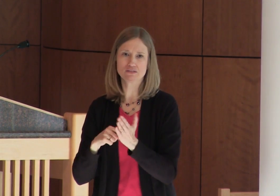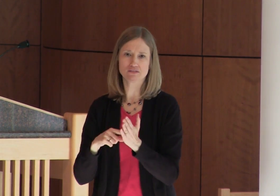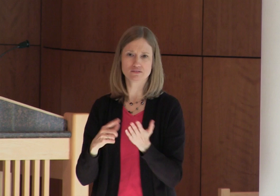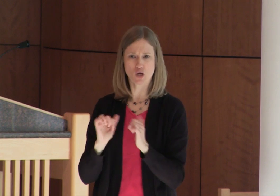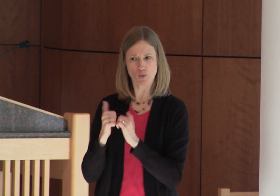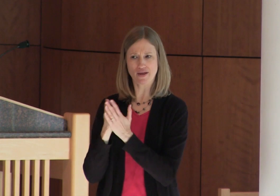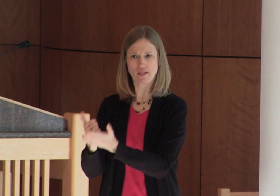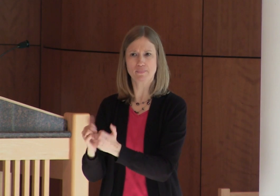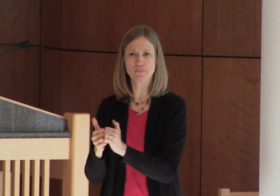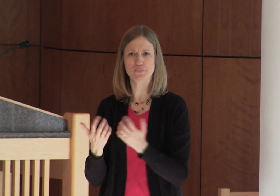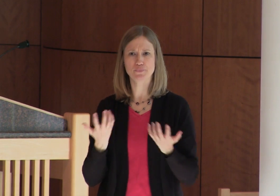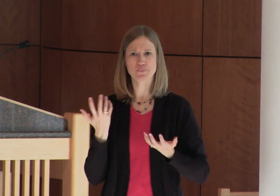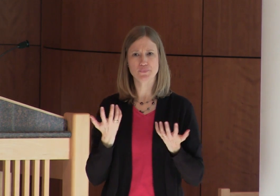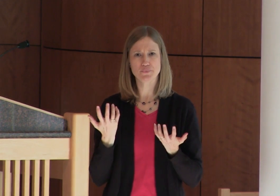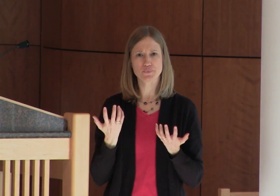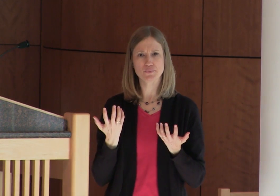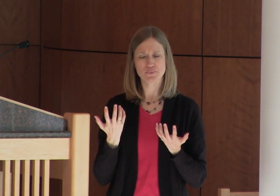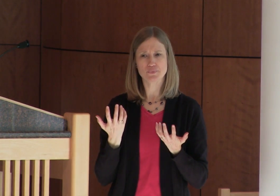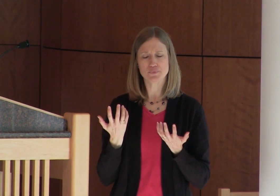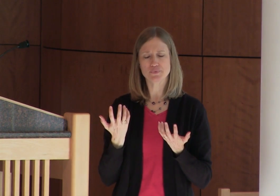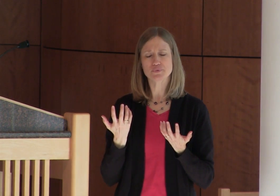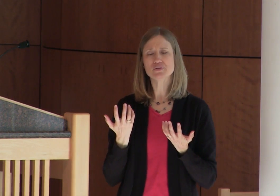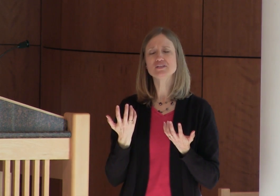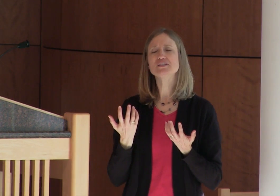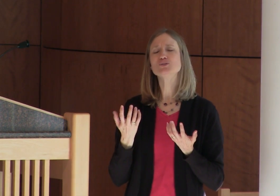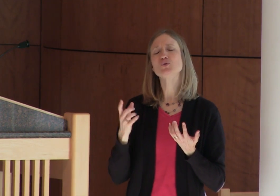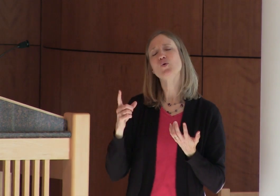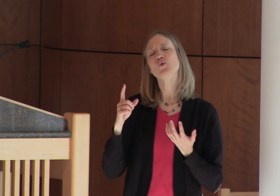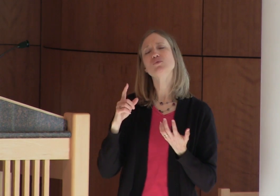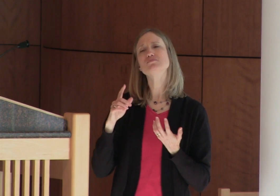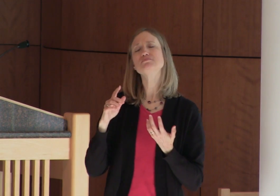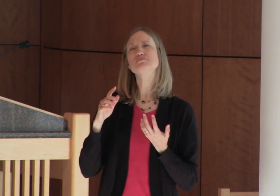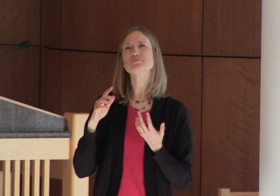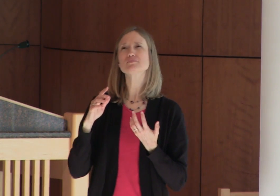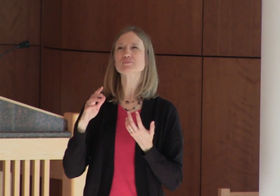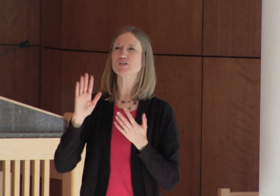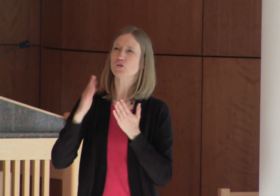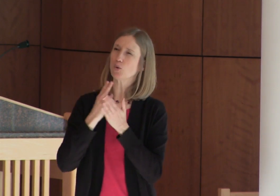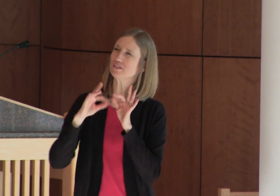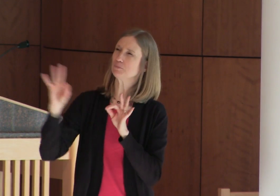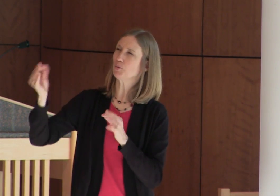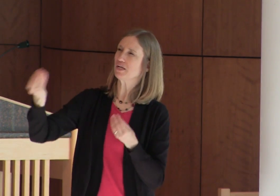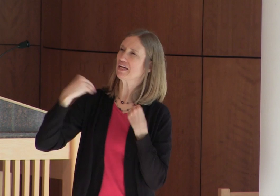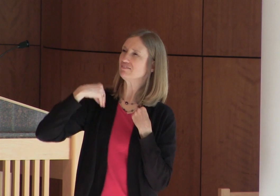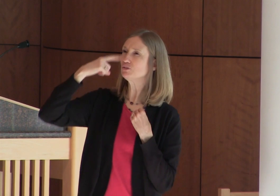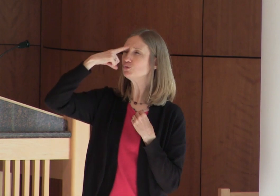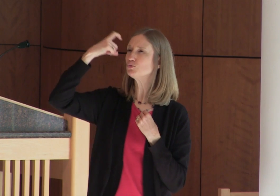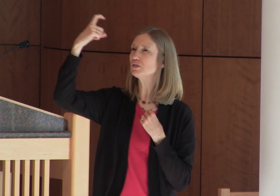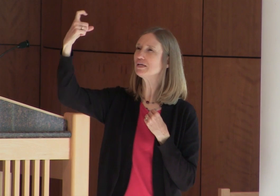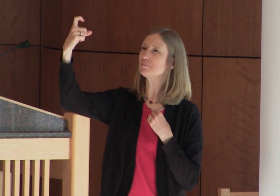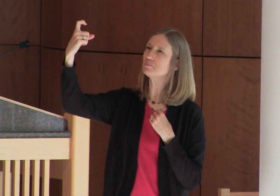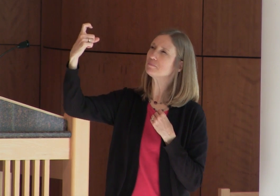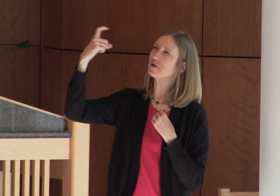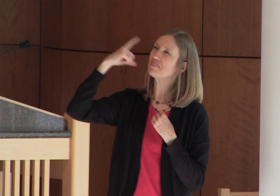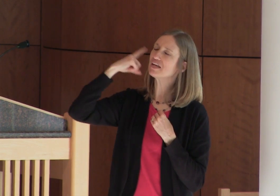And like any of the dreams that the Holy Spirit gives to us, I think when you're talking about responding to a dream, it's always a matter of a want